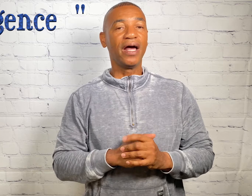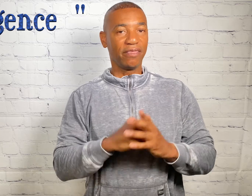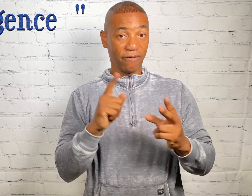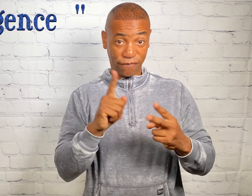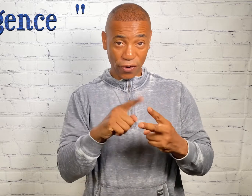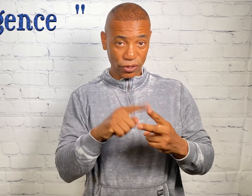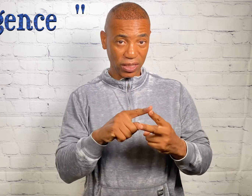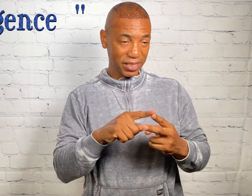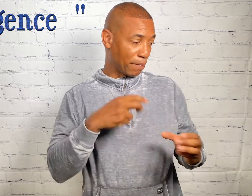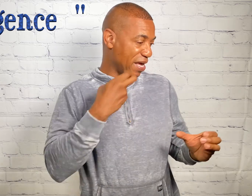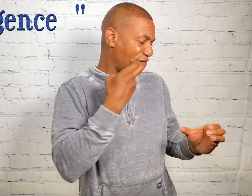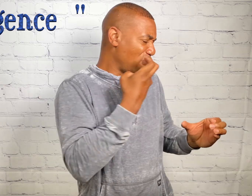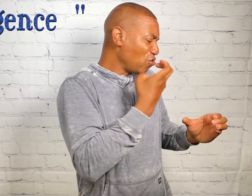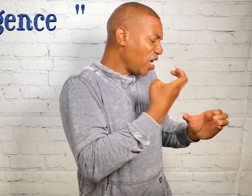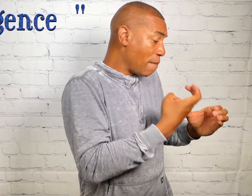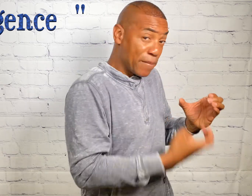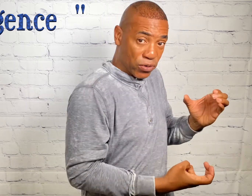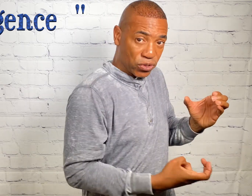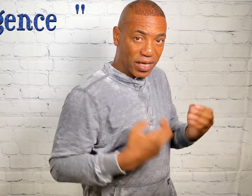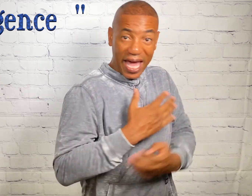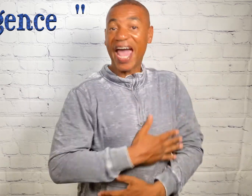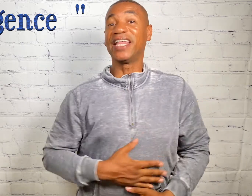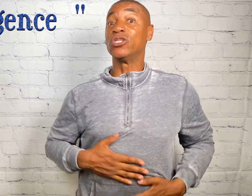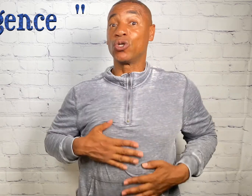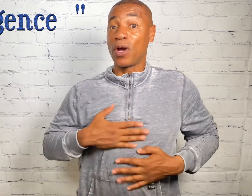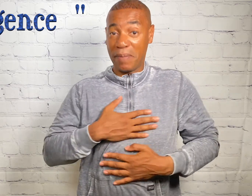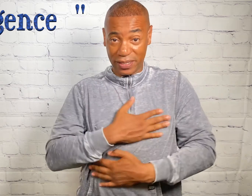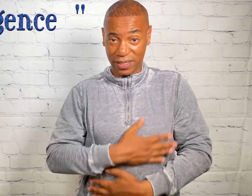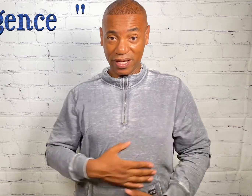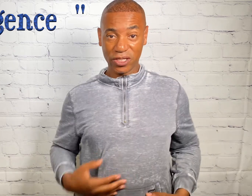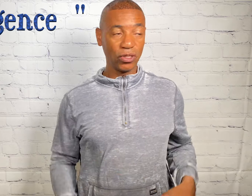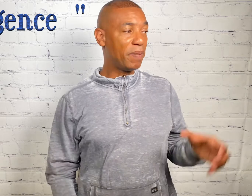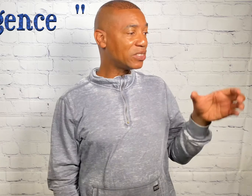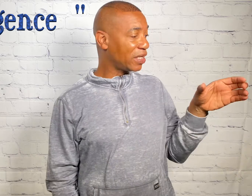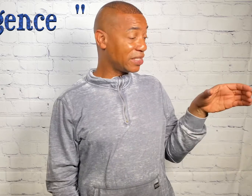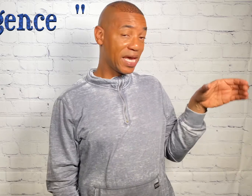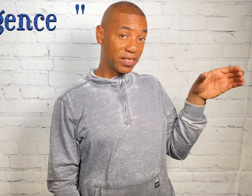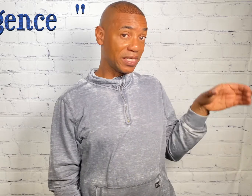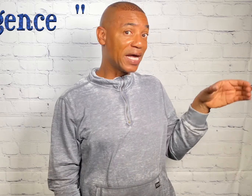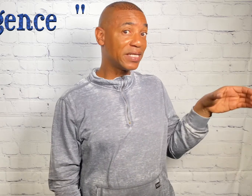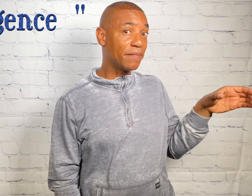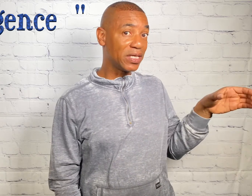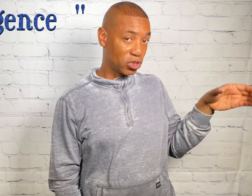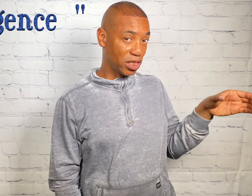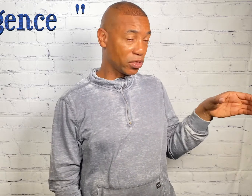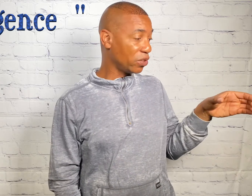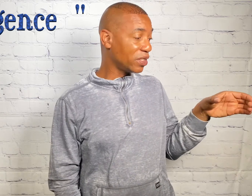The first is being fully immersed and enjoyment. So you basically take the non-dominant C, turn it on its